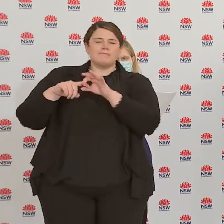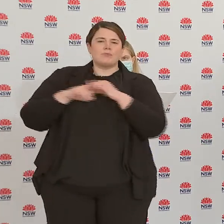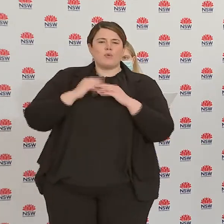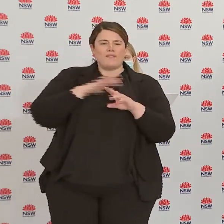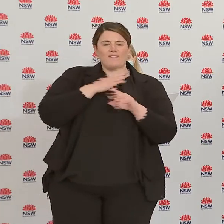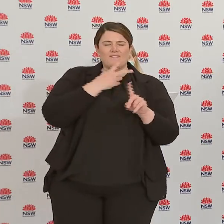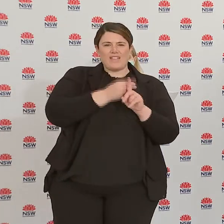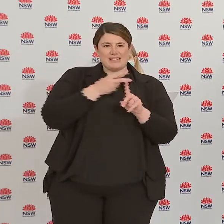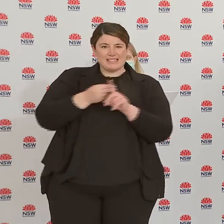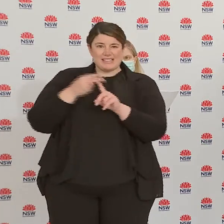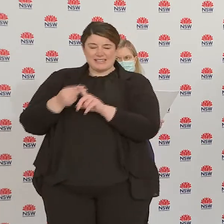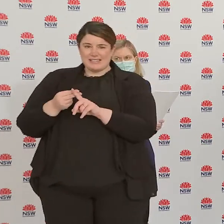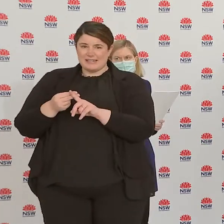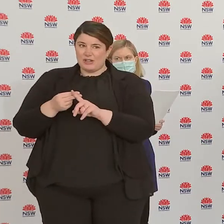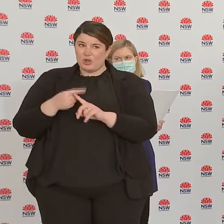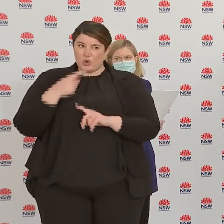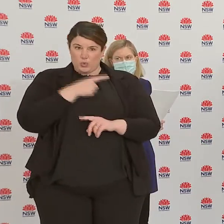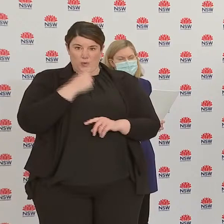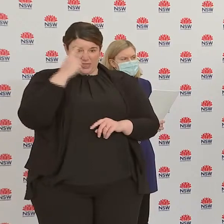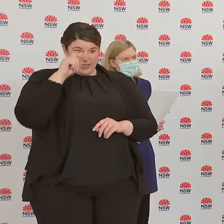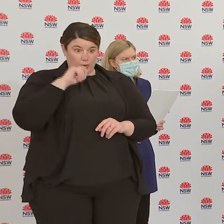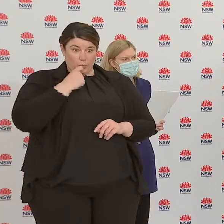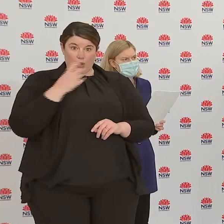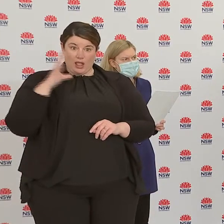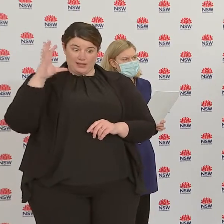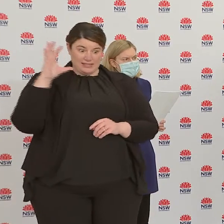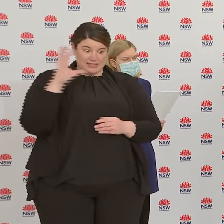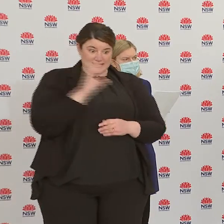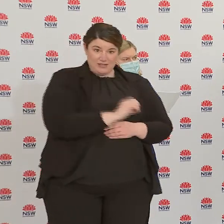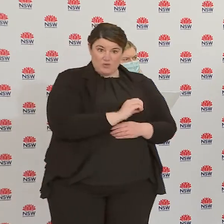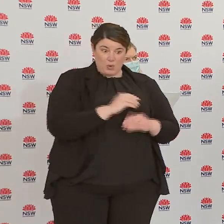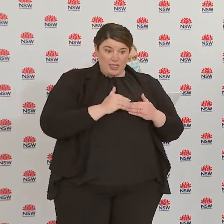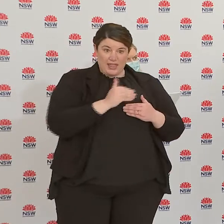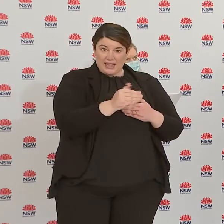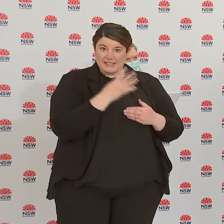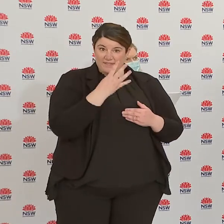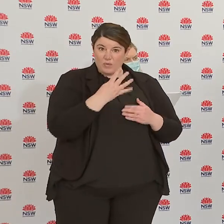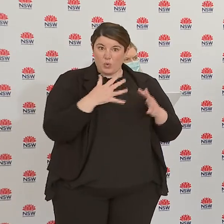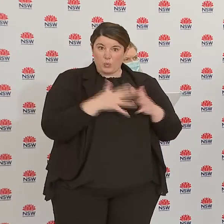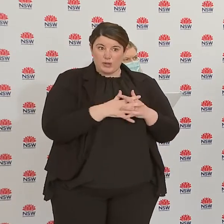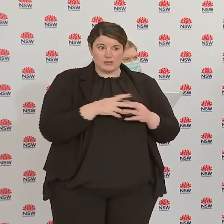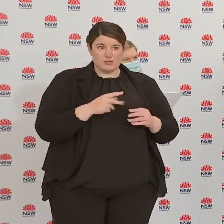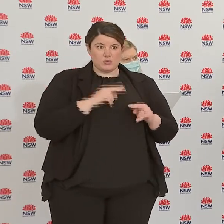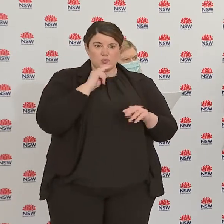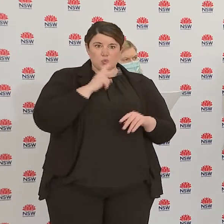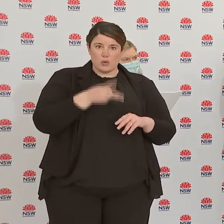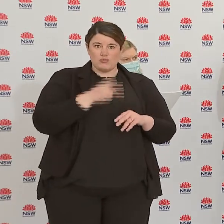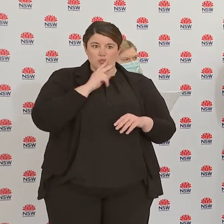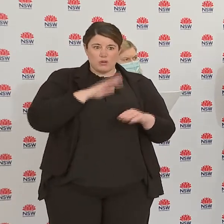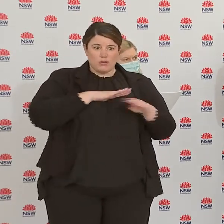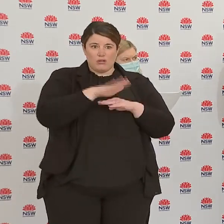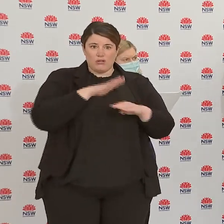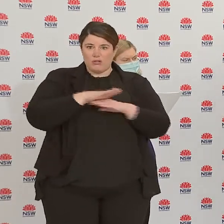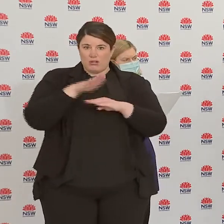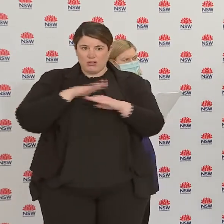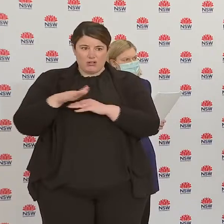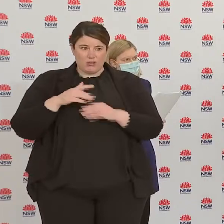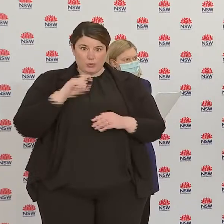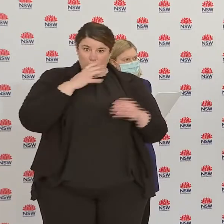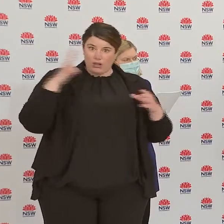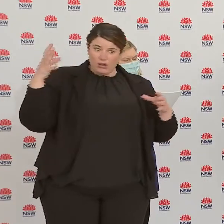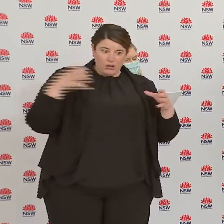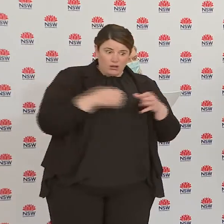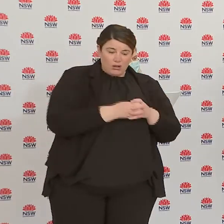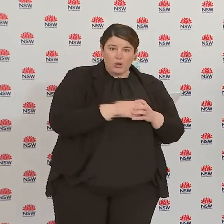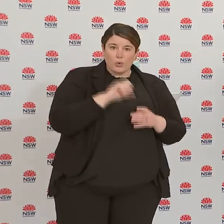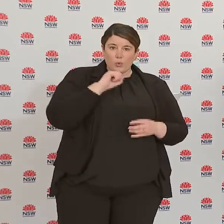is an admission that perhaps we're not going to get to zero or close to zero in the next 4 weeks. No, I think I've been talking about the 10 million target and vaccine rates for months